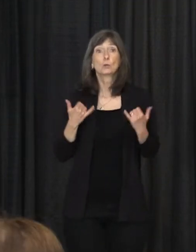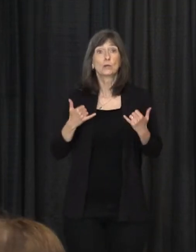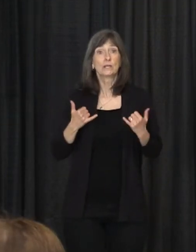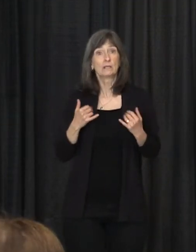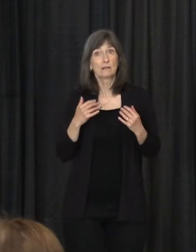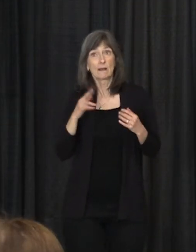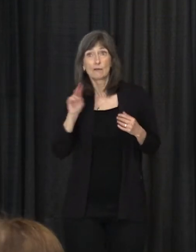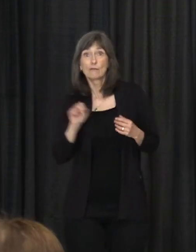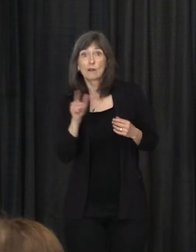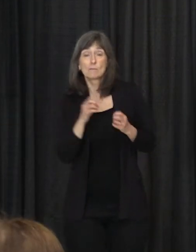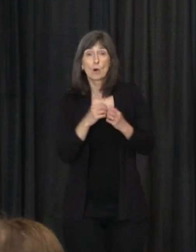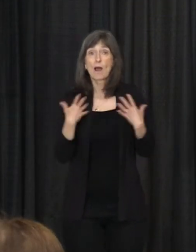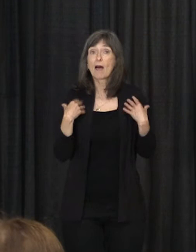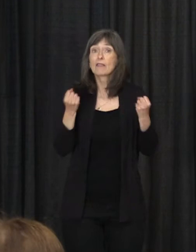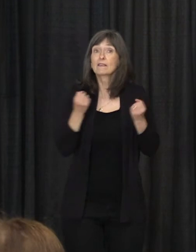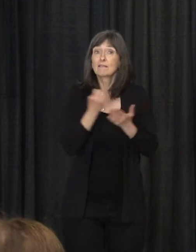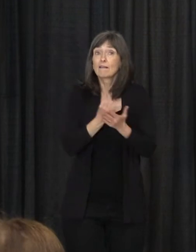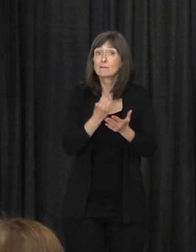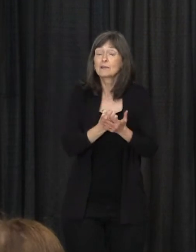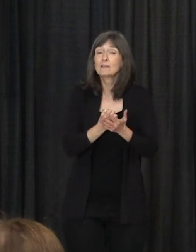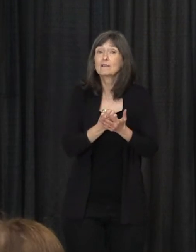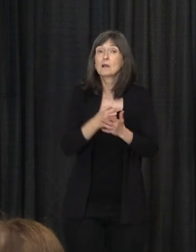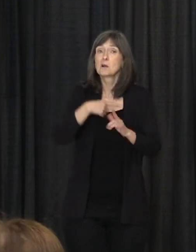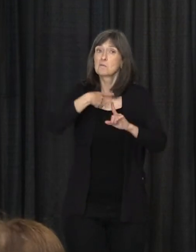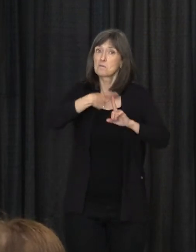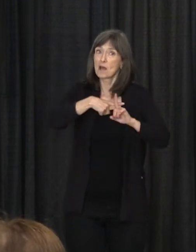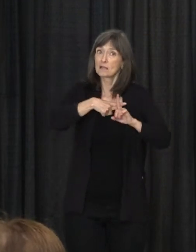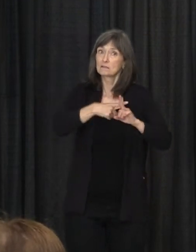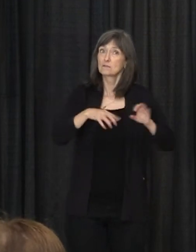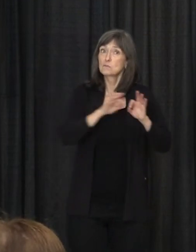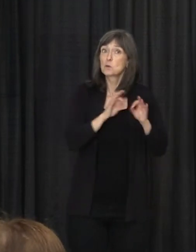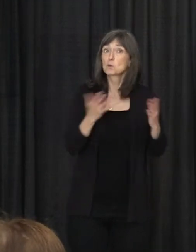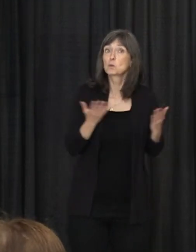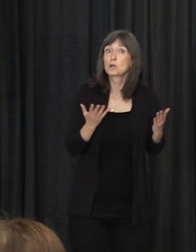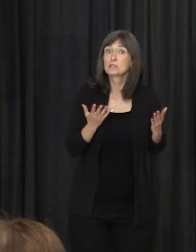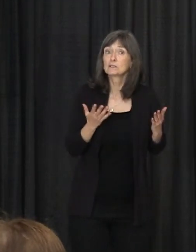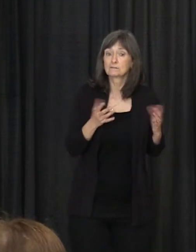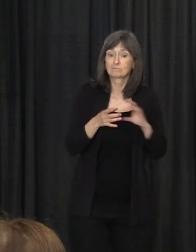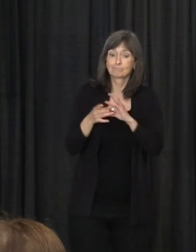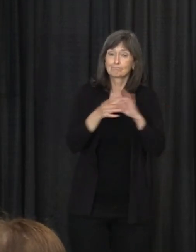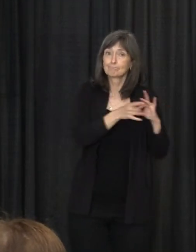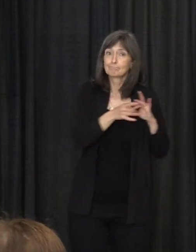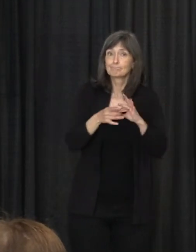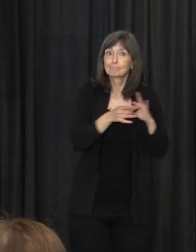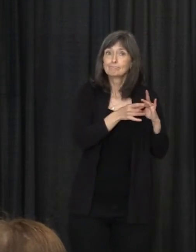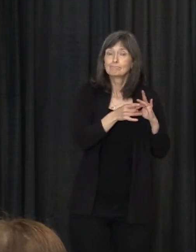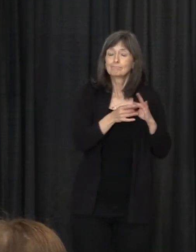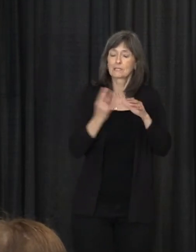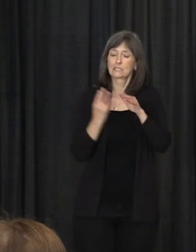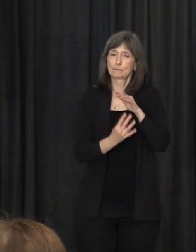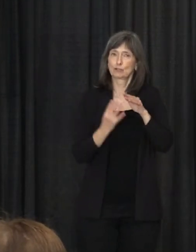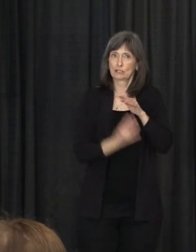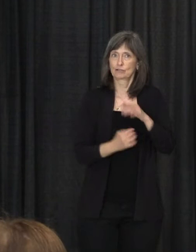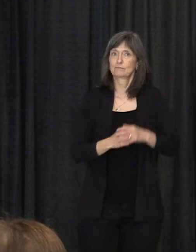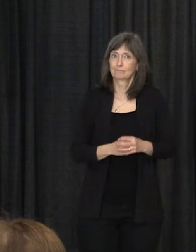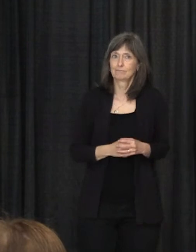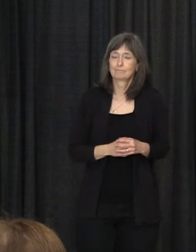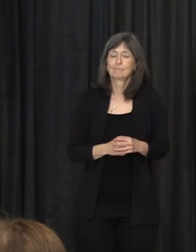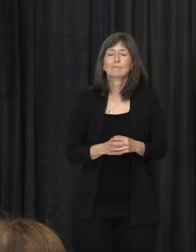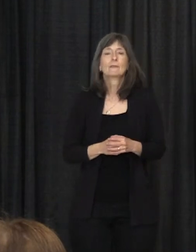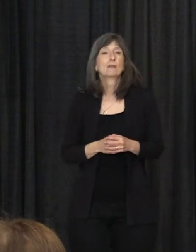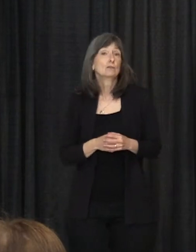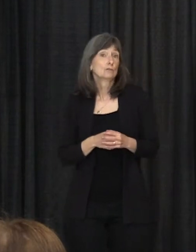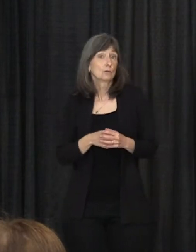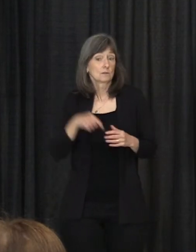recovery, immigration will be a key pillar in our success. So you can expect to hear a lot more about